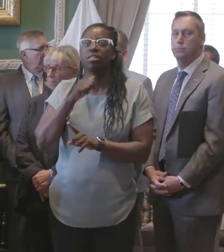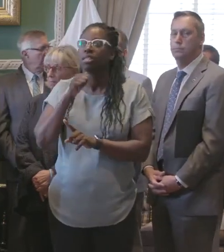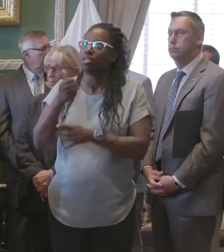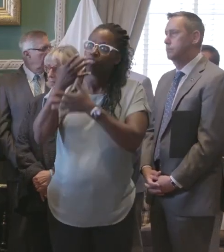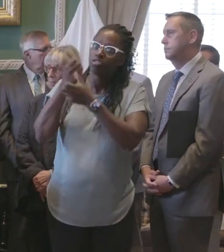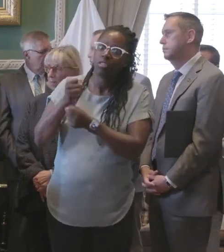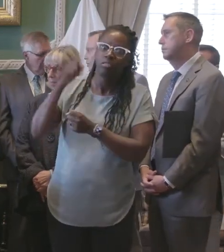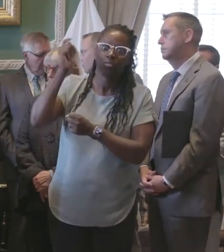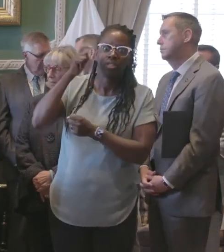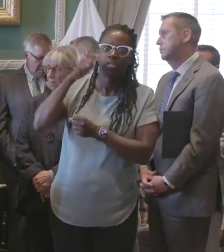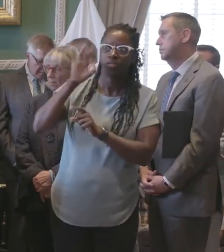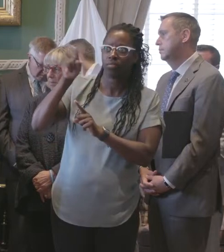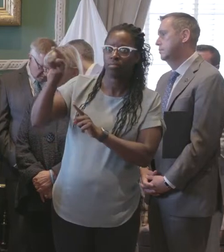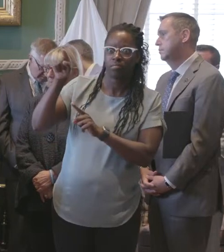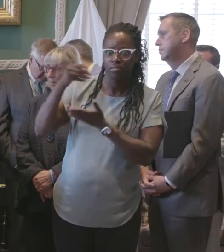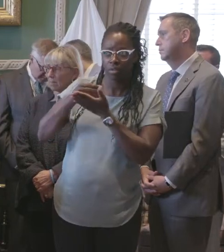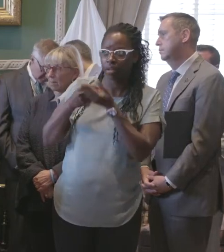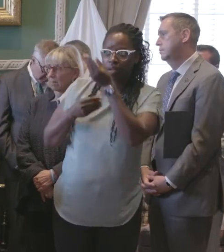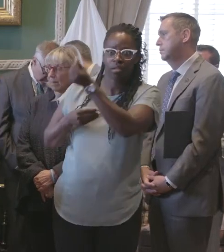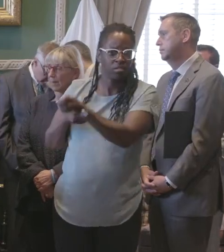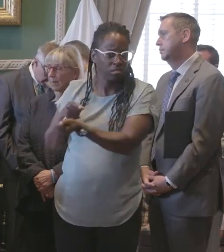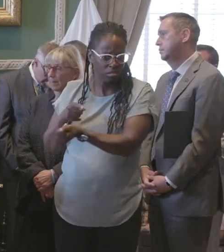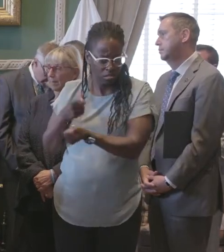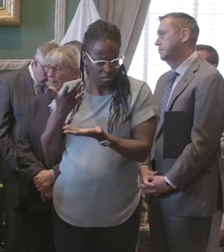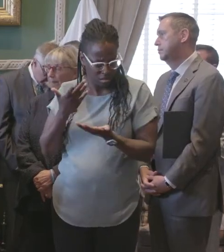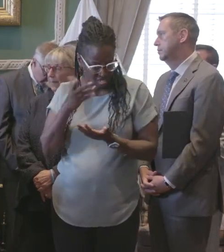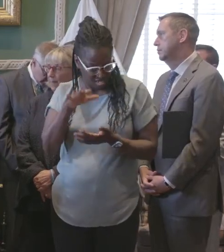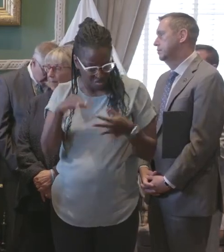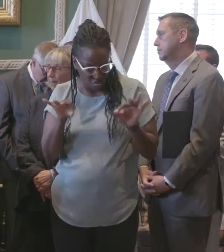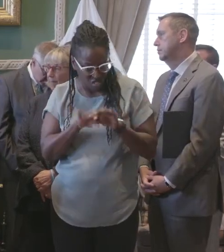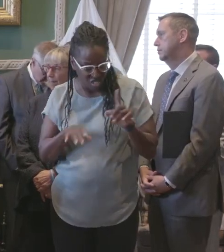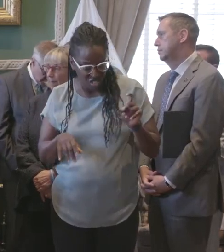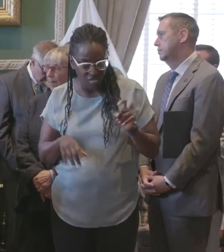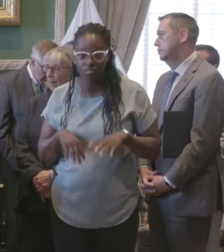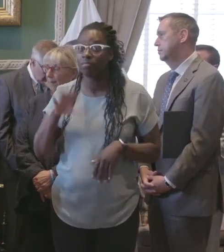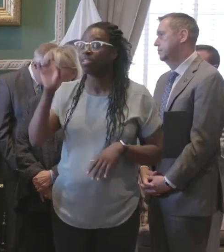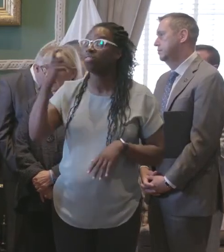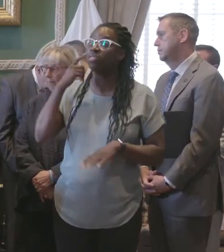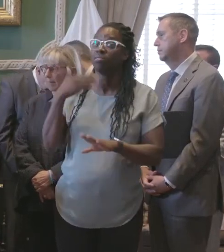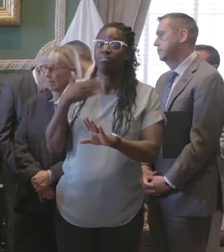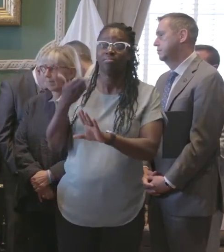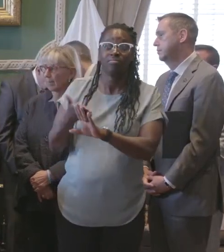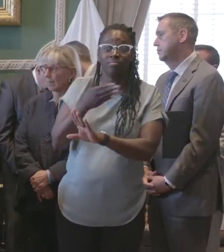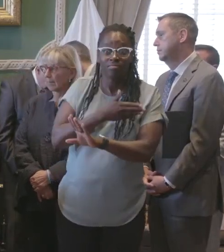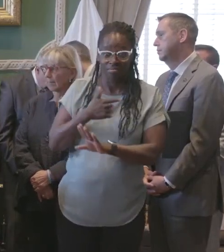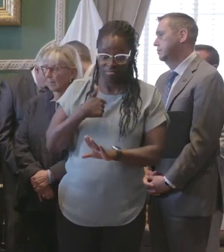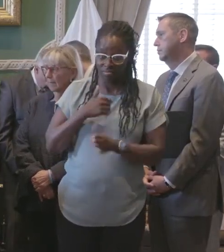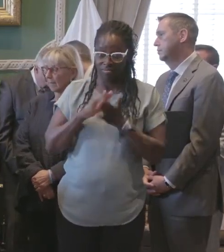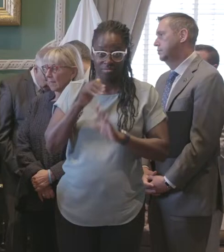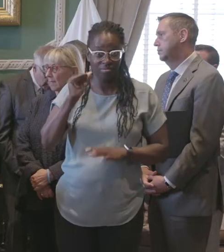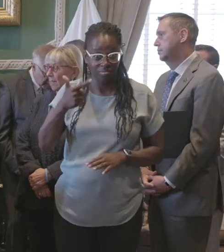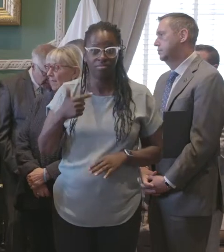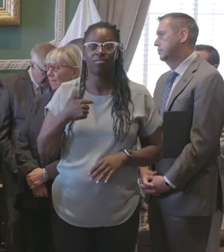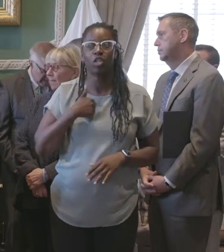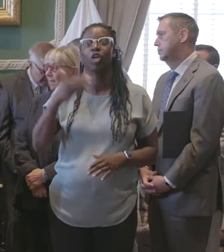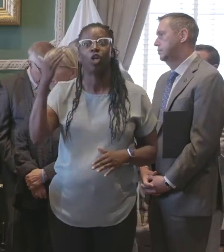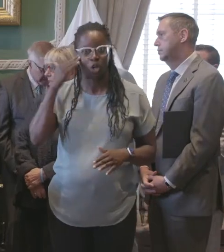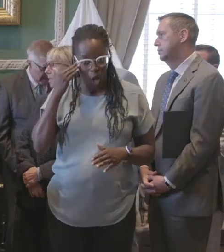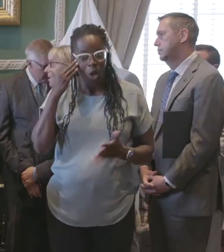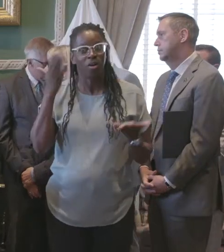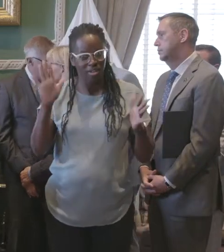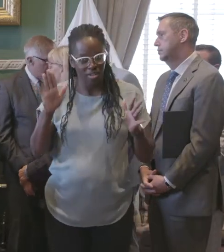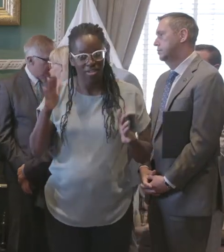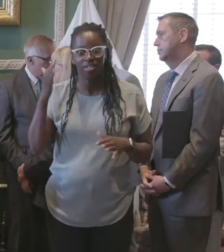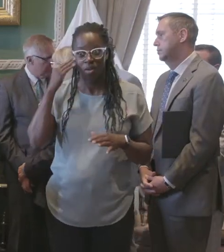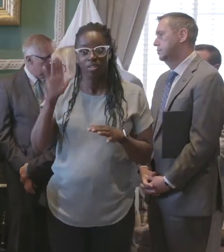money going to them will be spent on. Well, as governor and as a former attorney general, I know Stewart is not trustworthy, and that's why I've said from